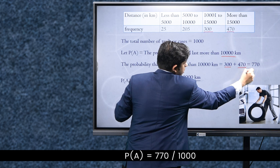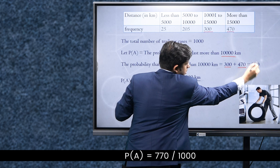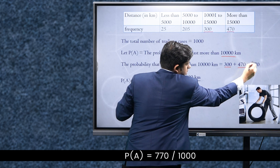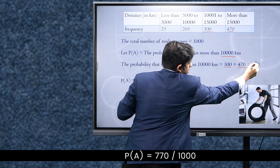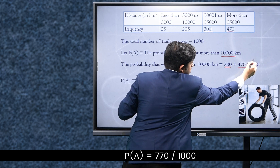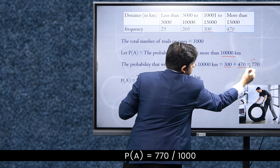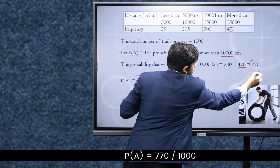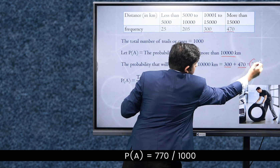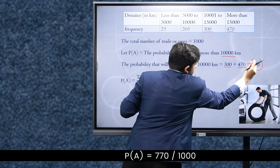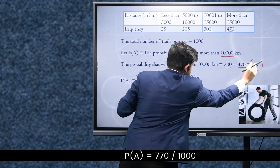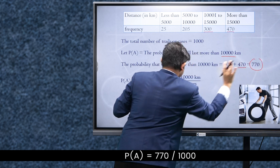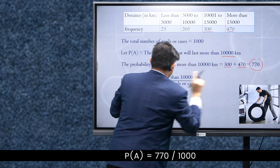P of A is equal to